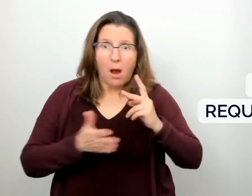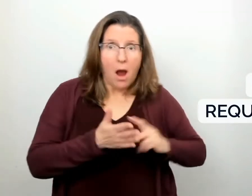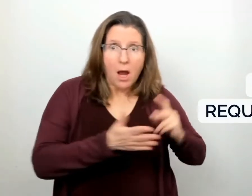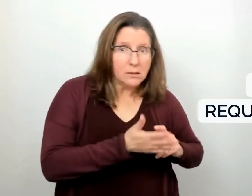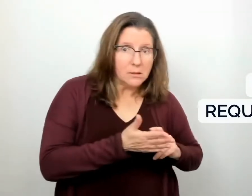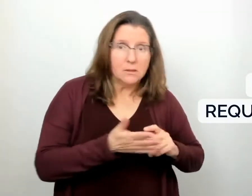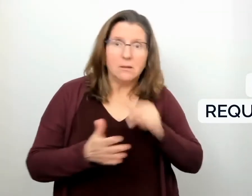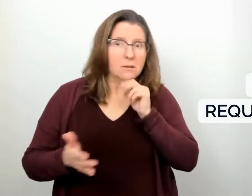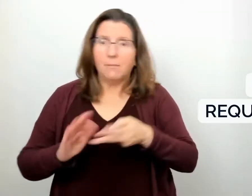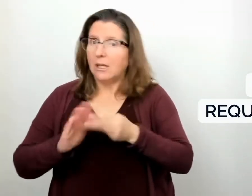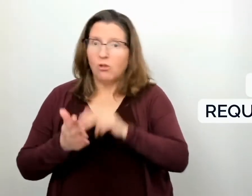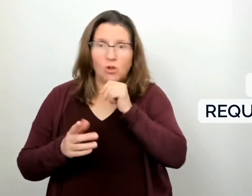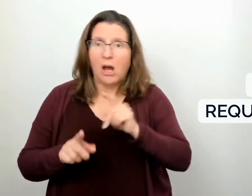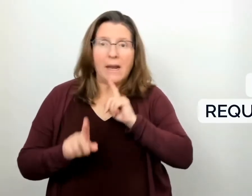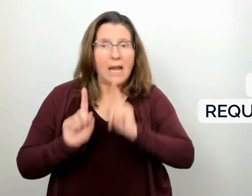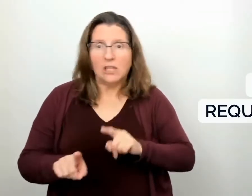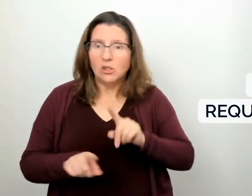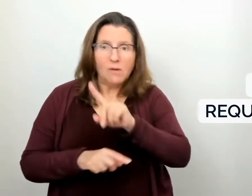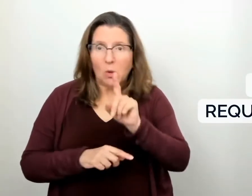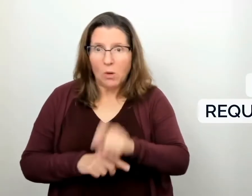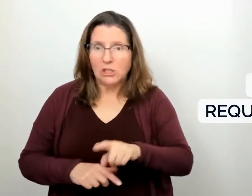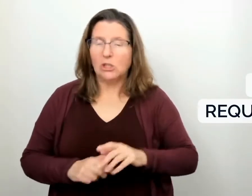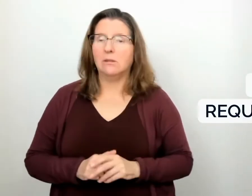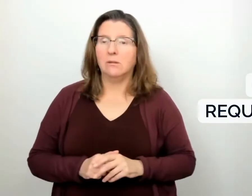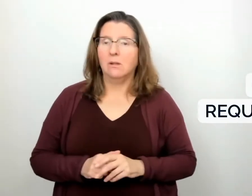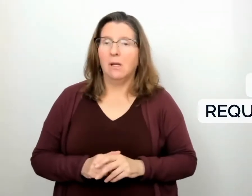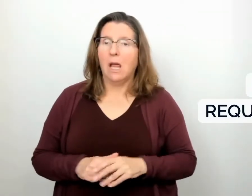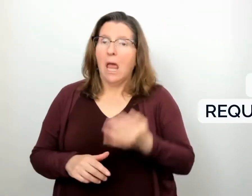do not address any parts of the question, then you will not be awarded points for